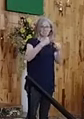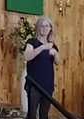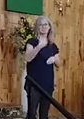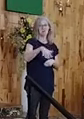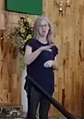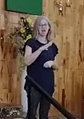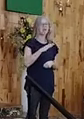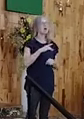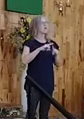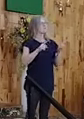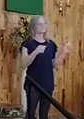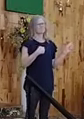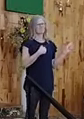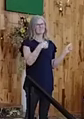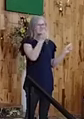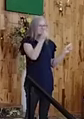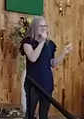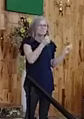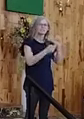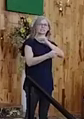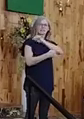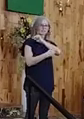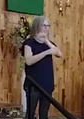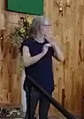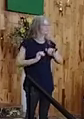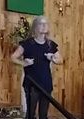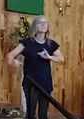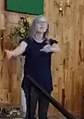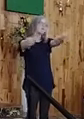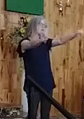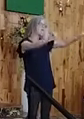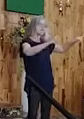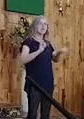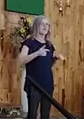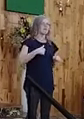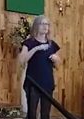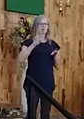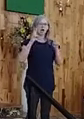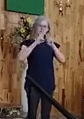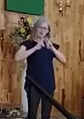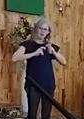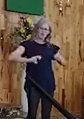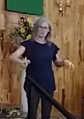But I suffer the temptation of everyone else. I look at myself and I say,